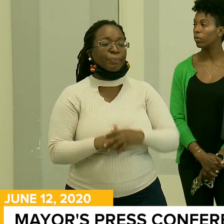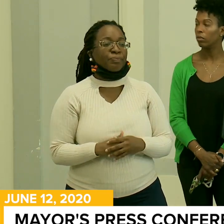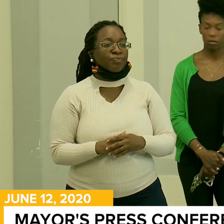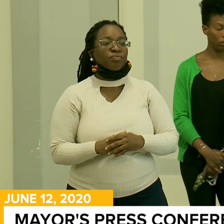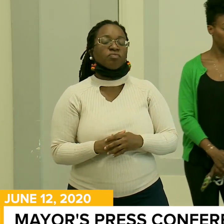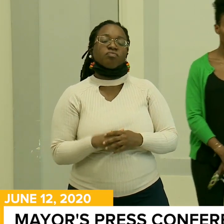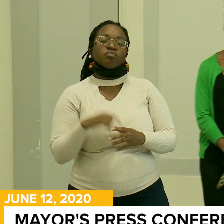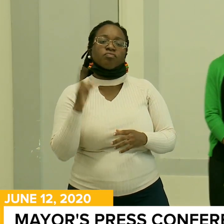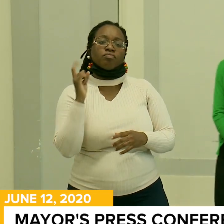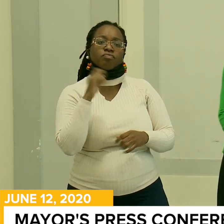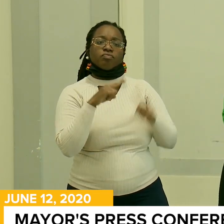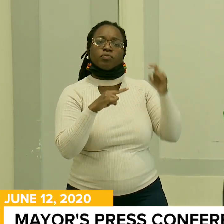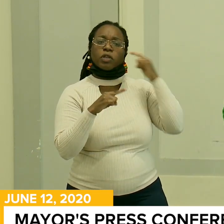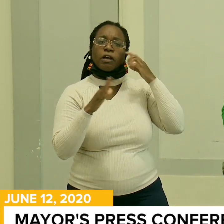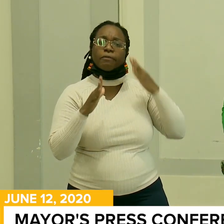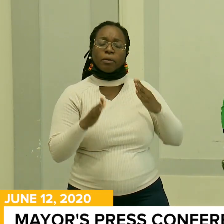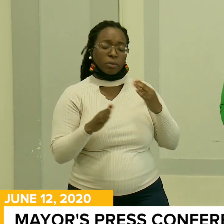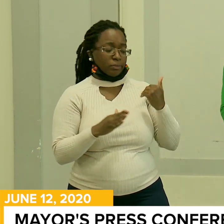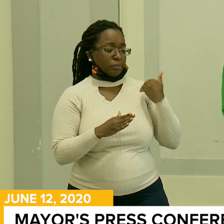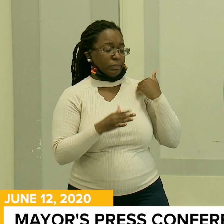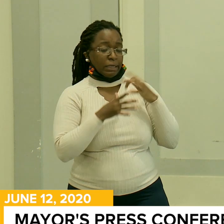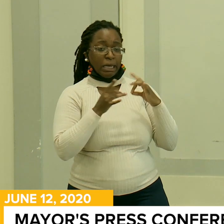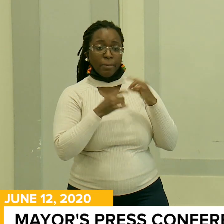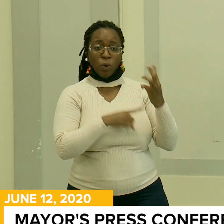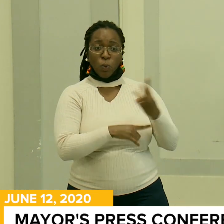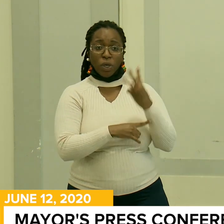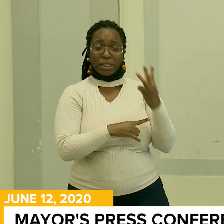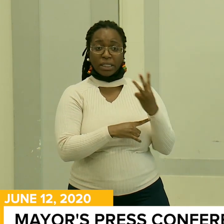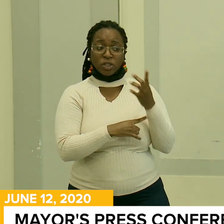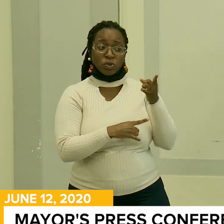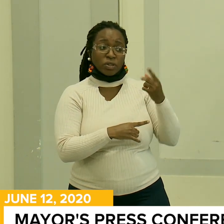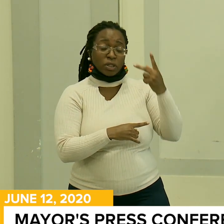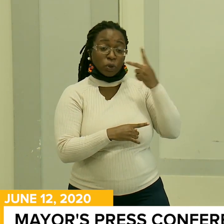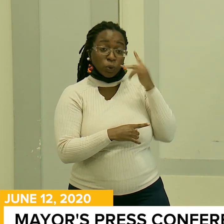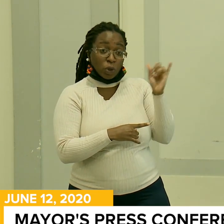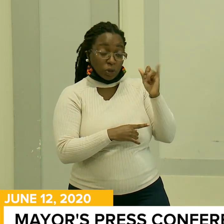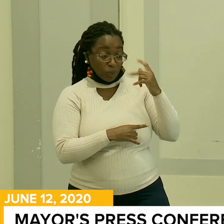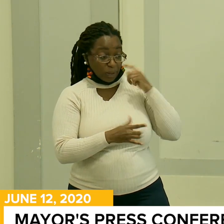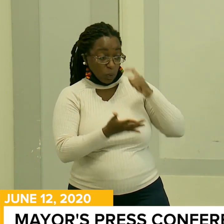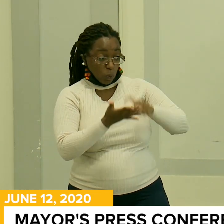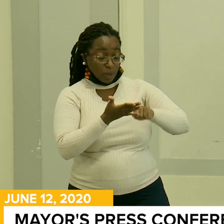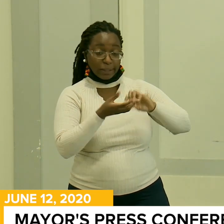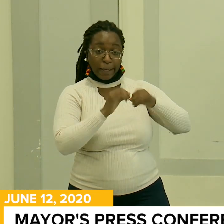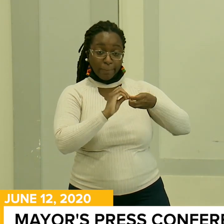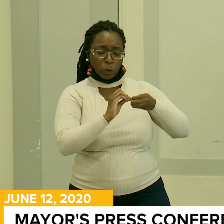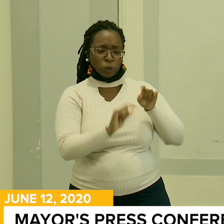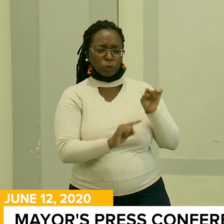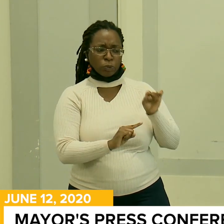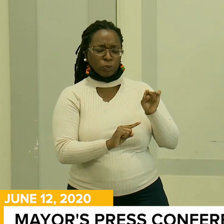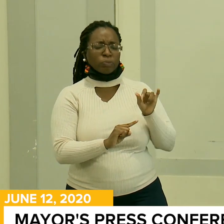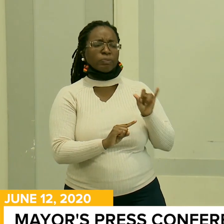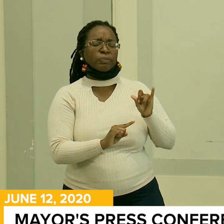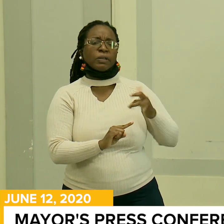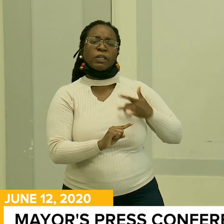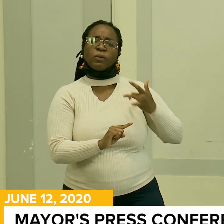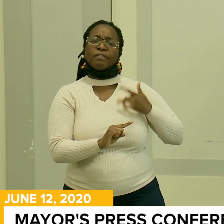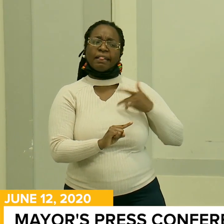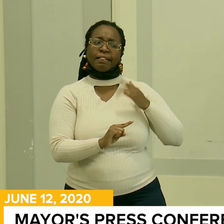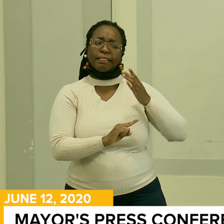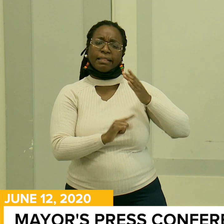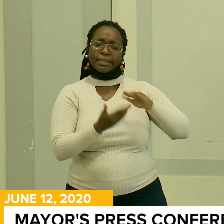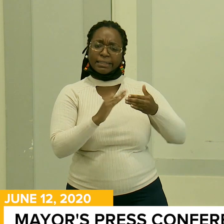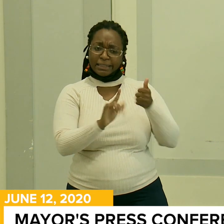the governor's comment on Wednesday. He said he too has looked at the city's numbers and indicated that the city's been behind when